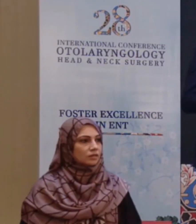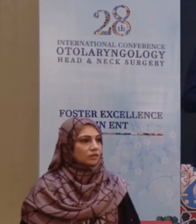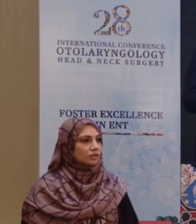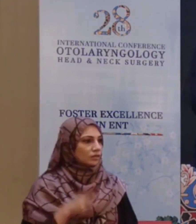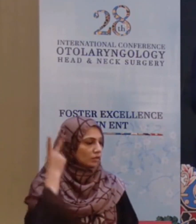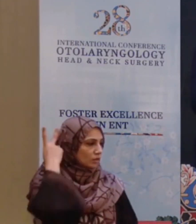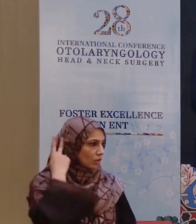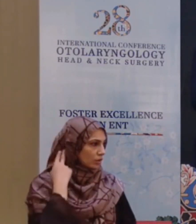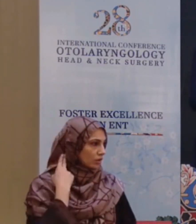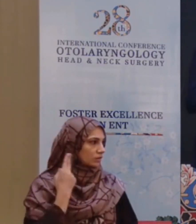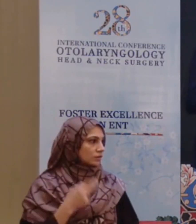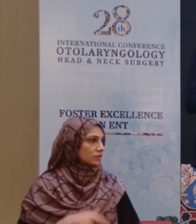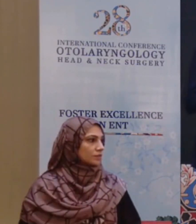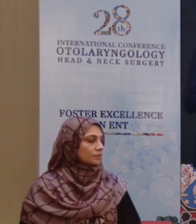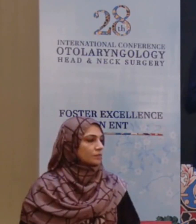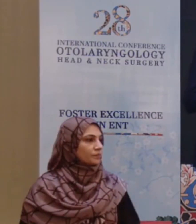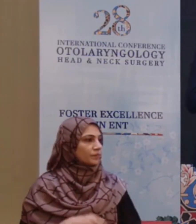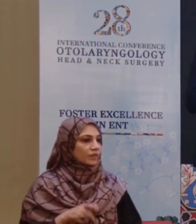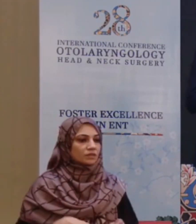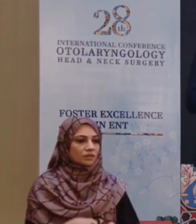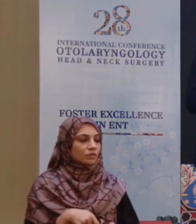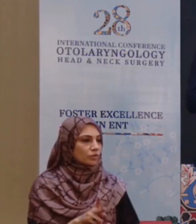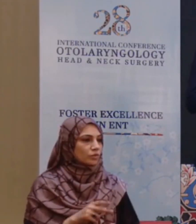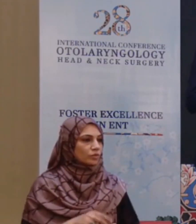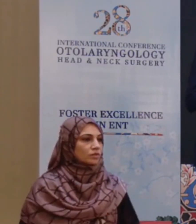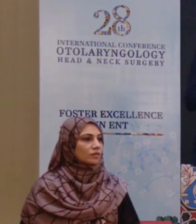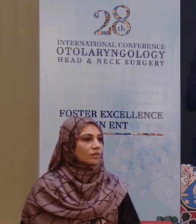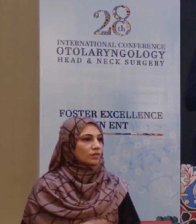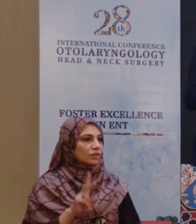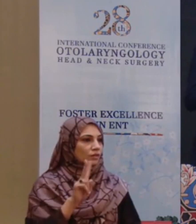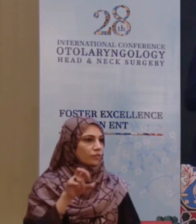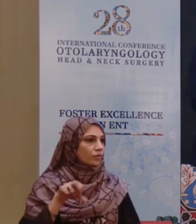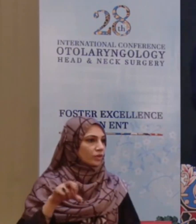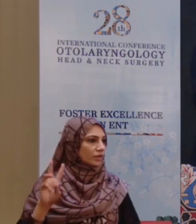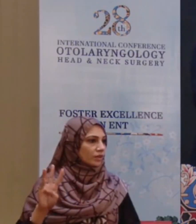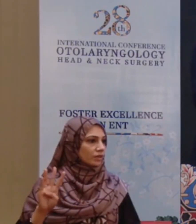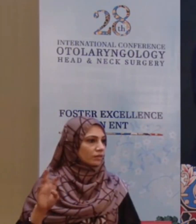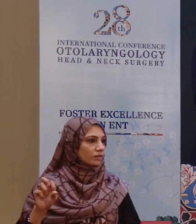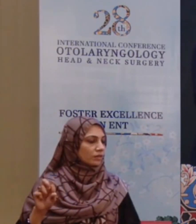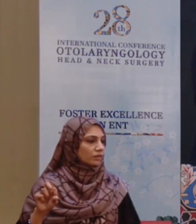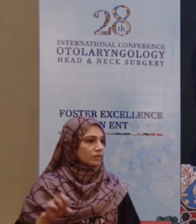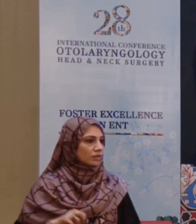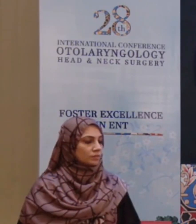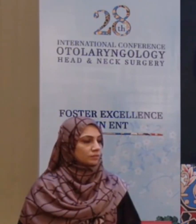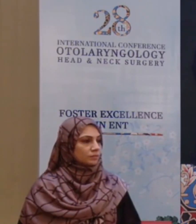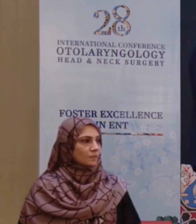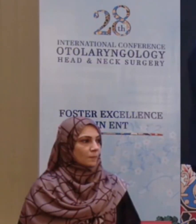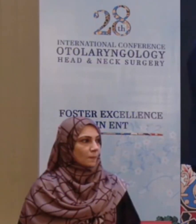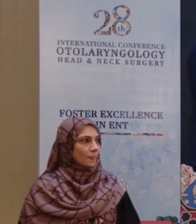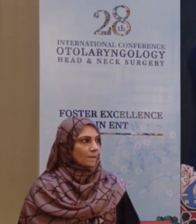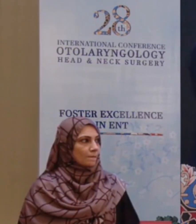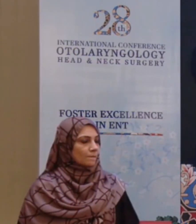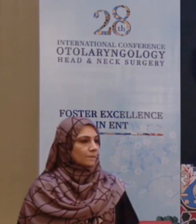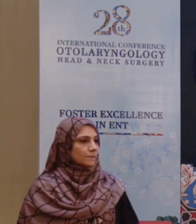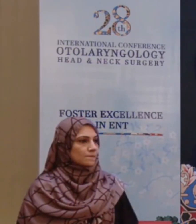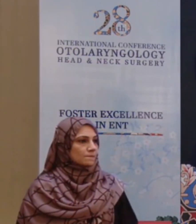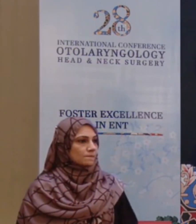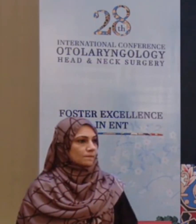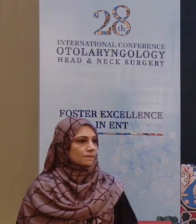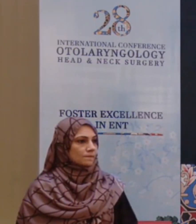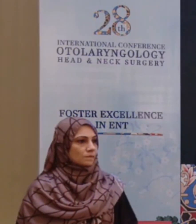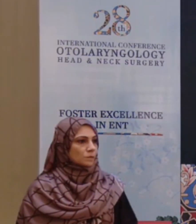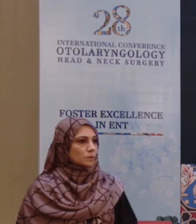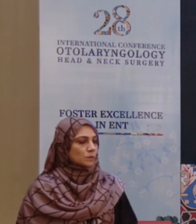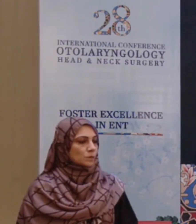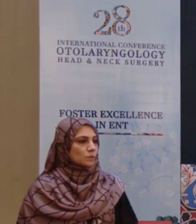cochlea. It's nothing new. It was a British chap in 1648 who was